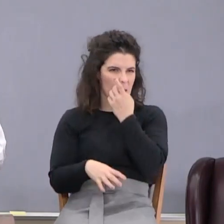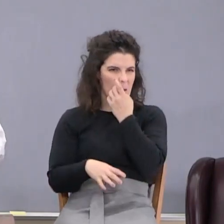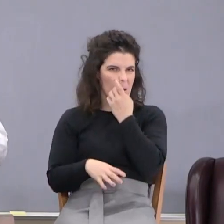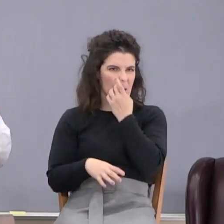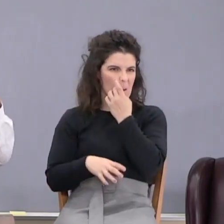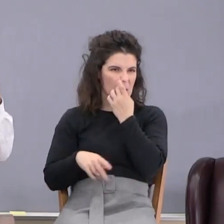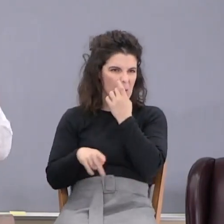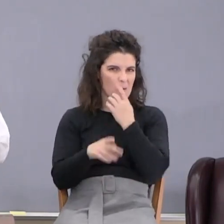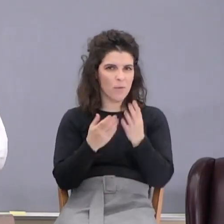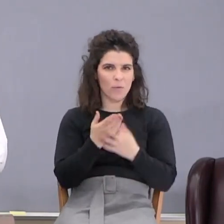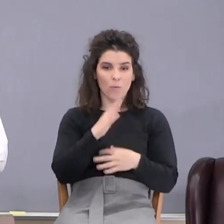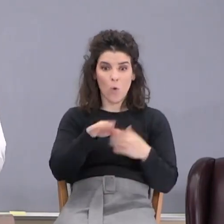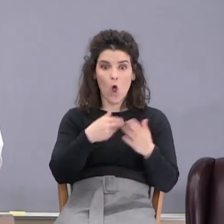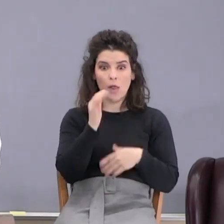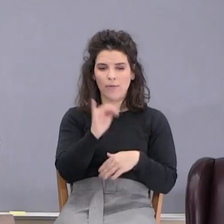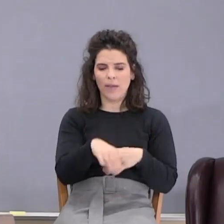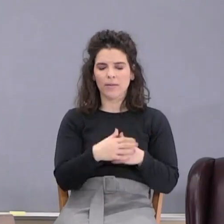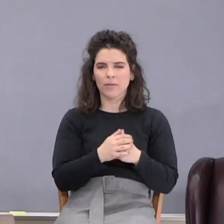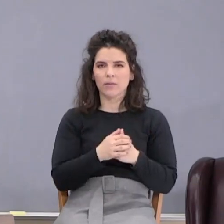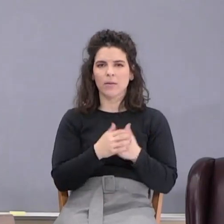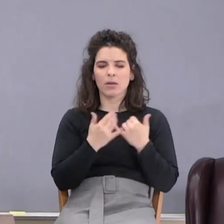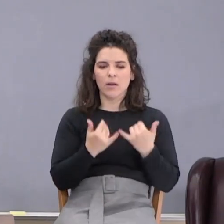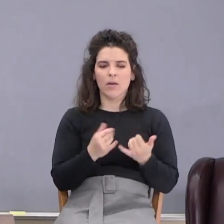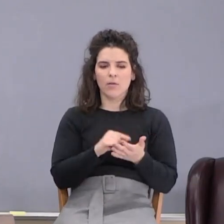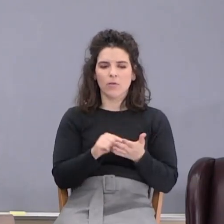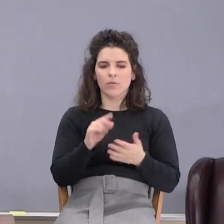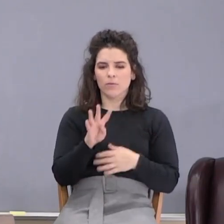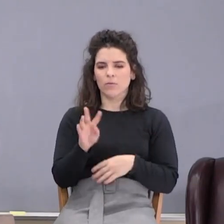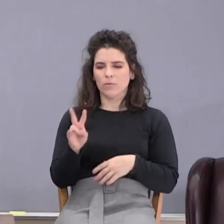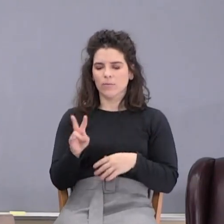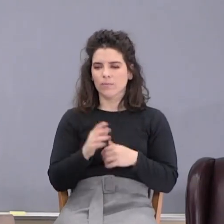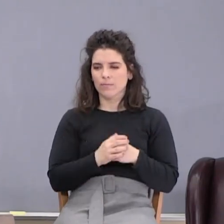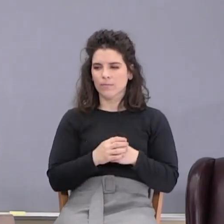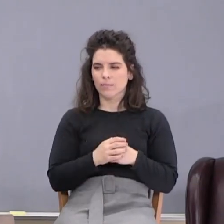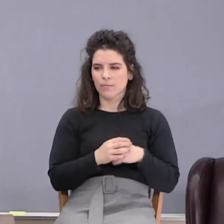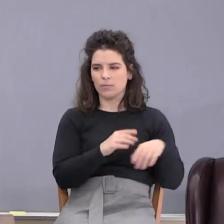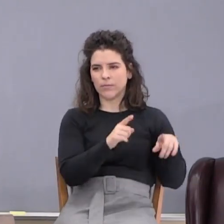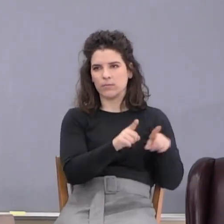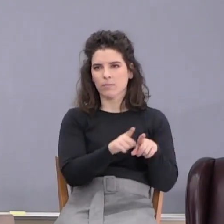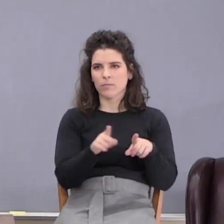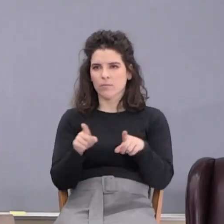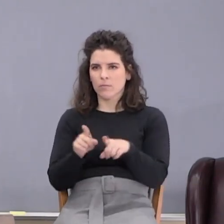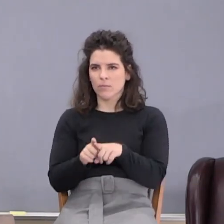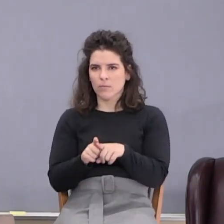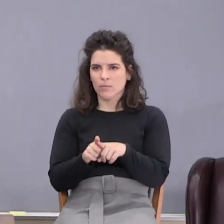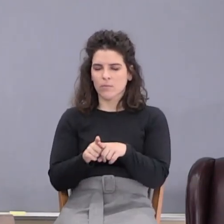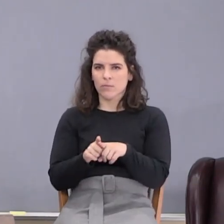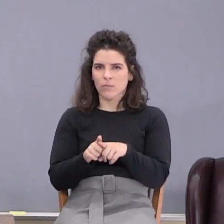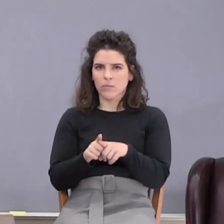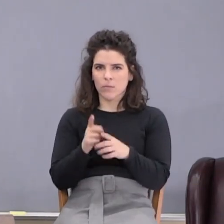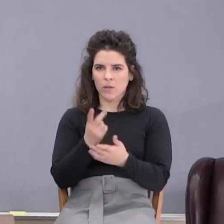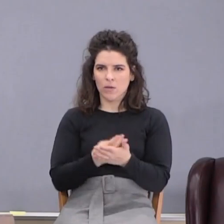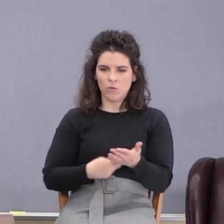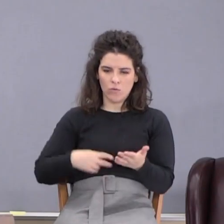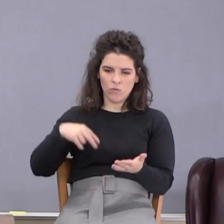that. Now, verse 42, so also is the resurrection of